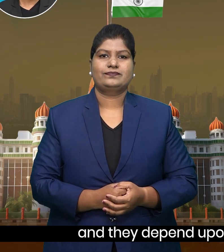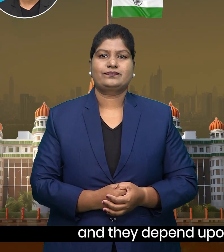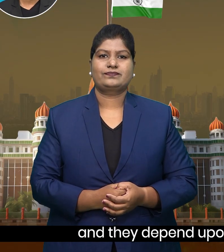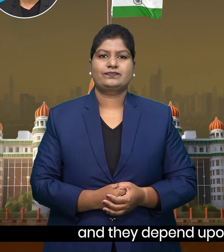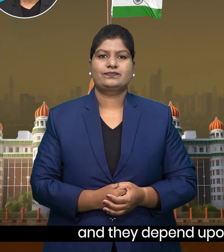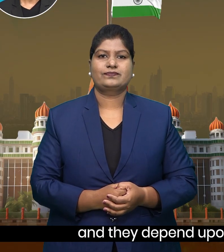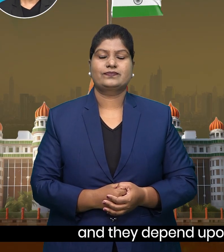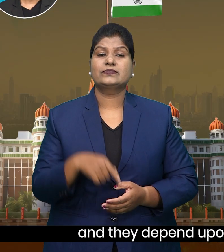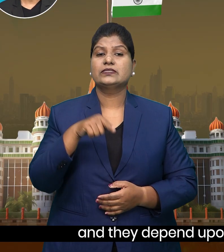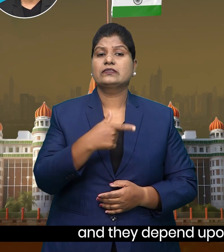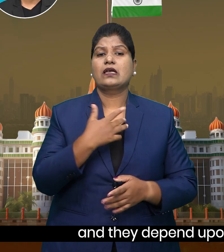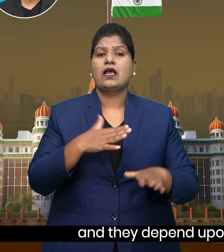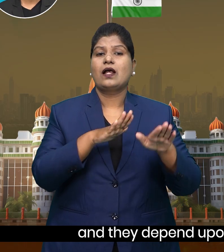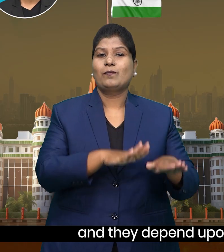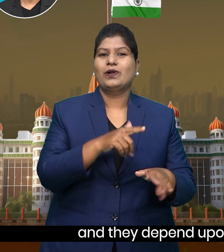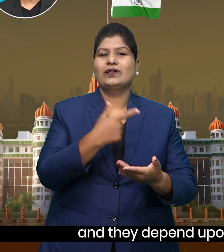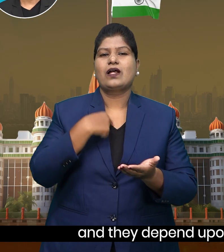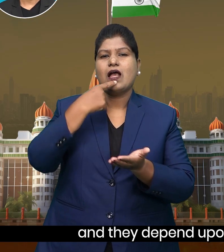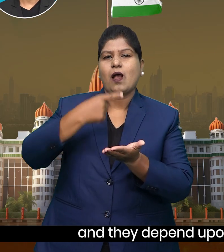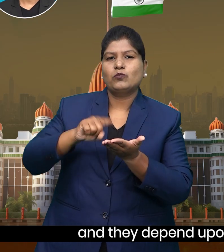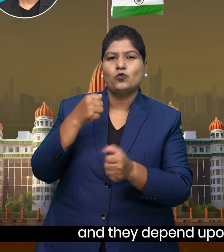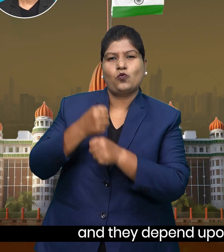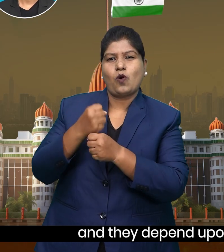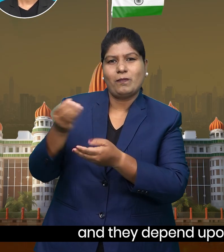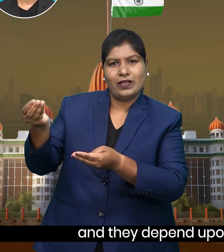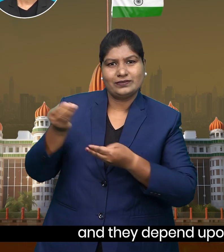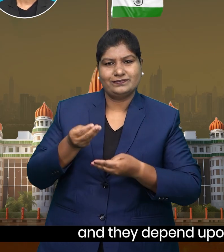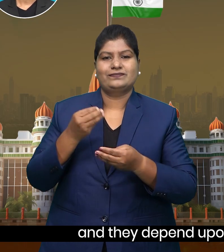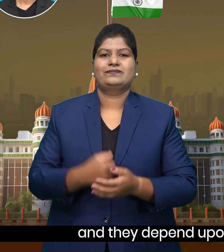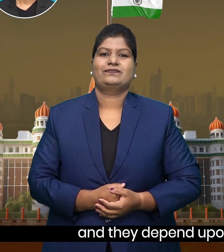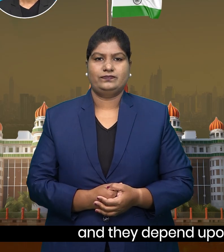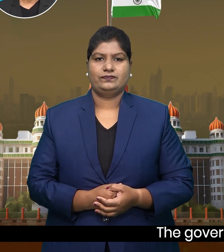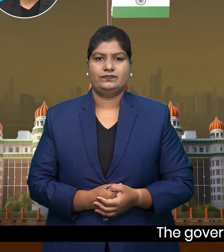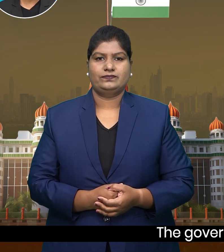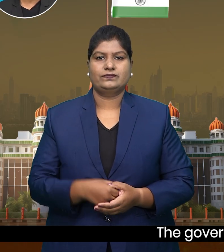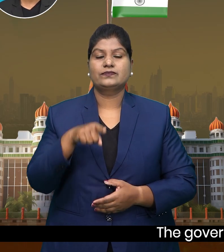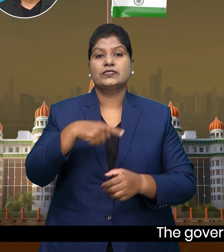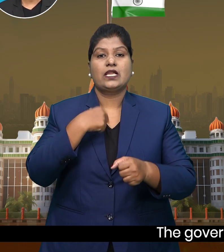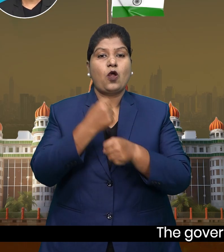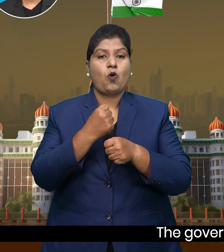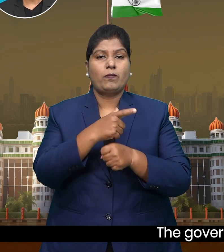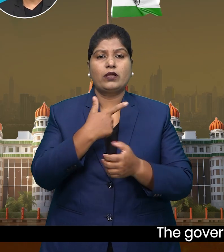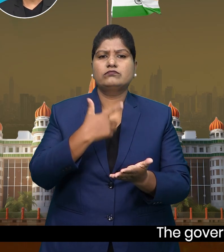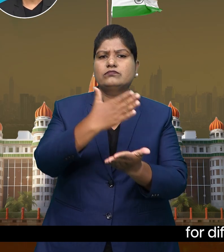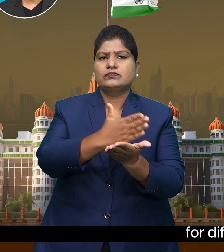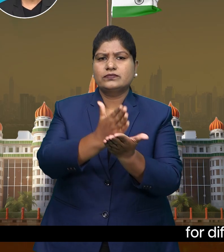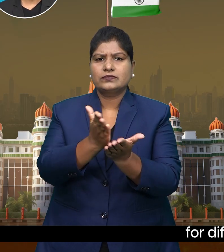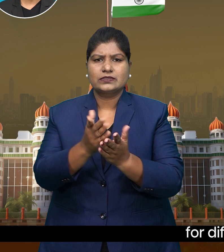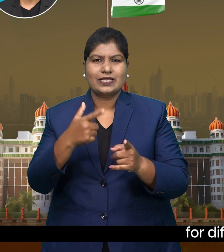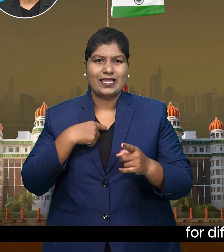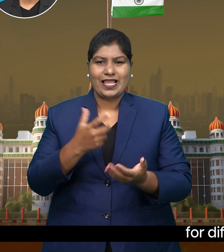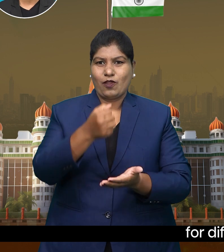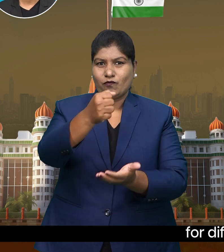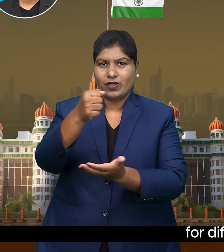and they depend upon grants from the government. The government allots funds for